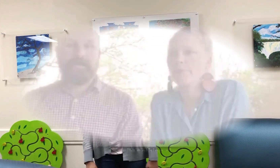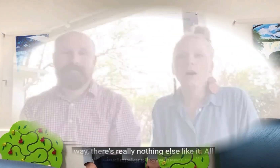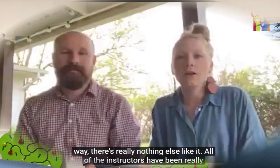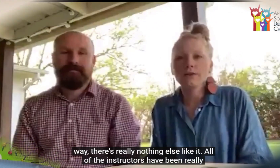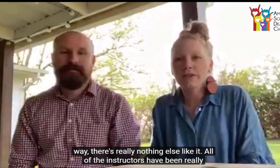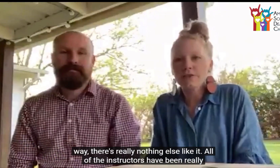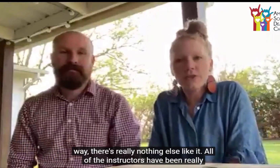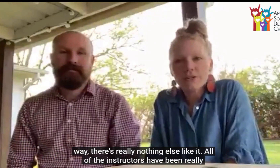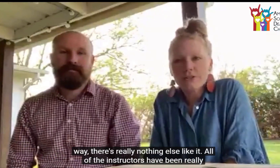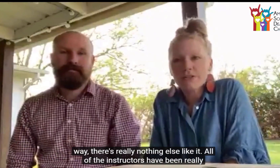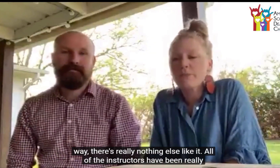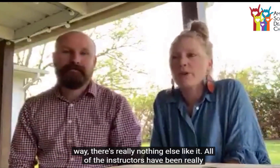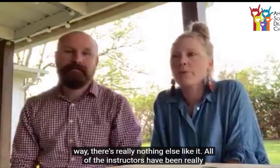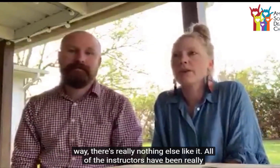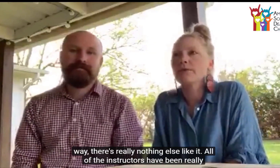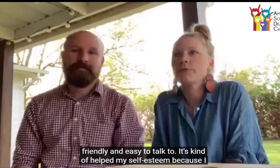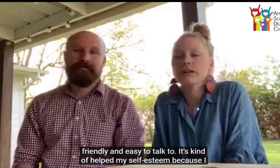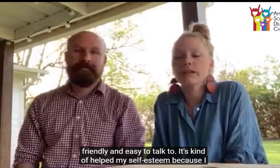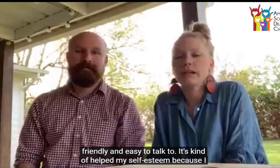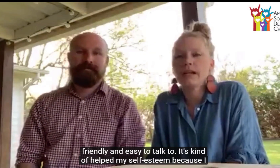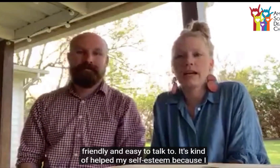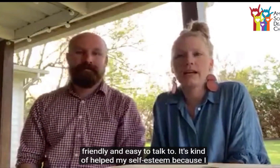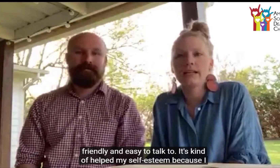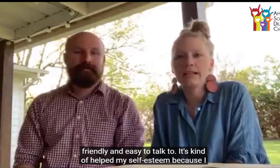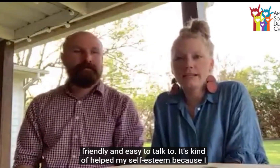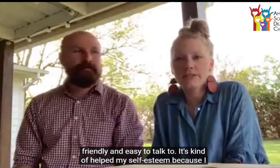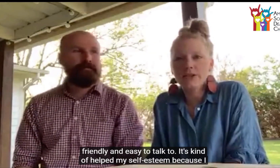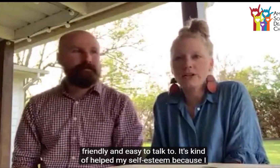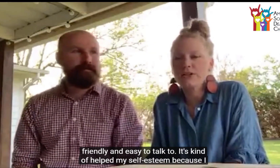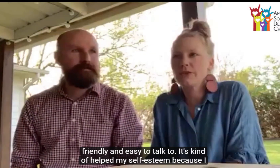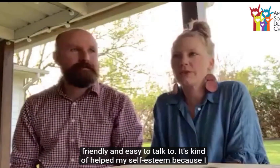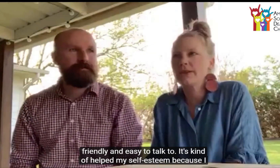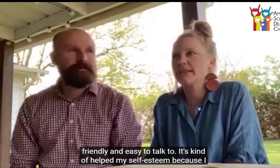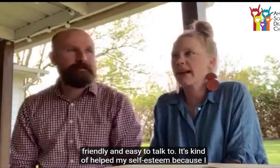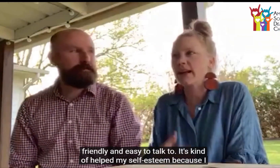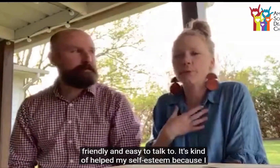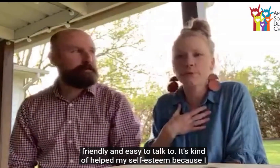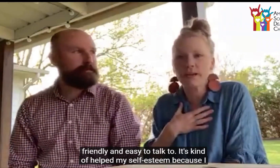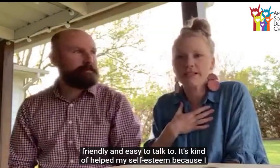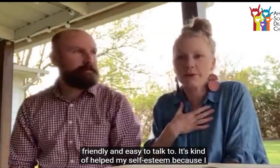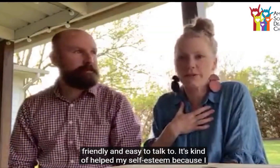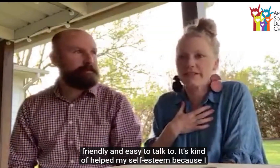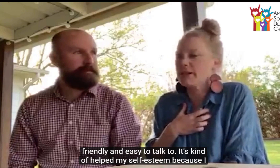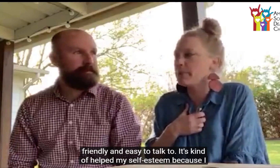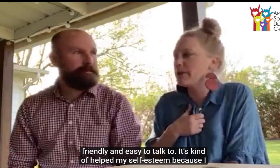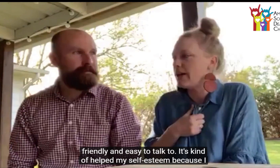All of the instructors have been really friendly and easy to talk to. It's kind of helped my self-esteem